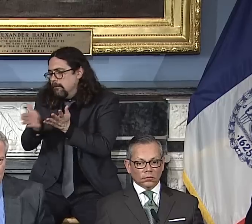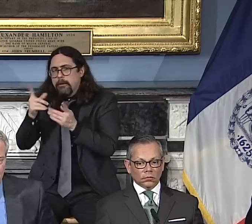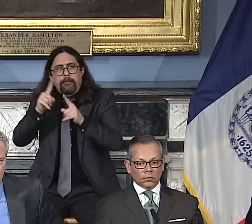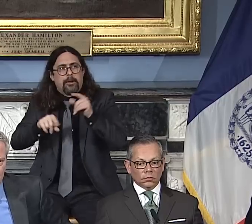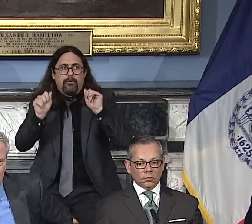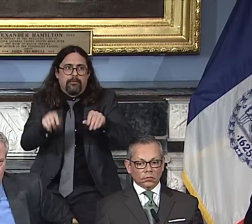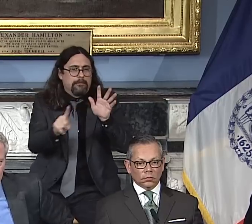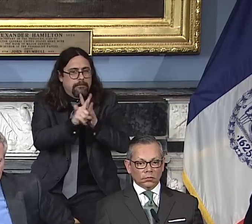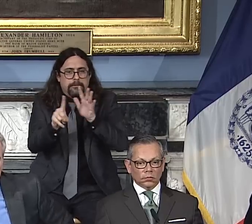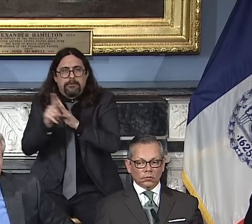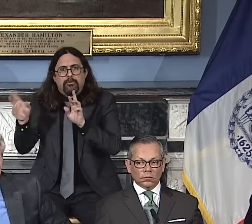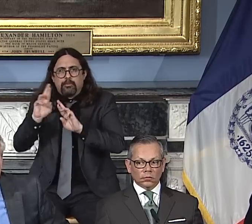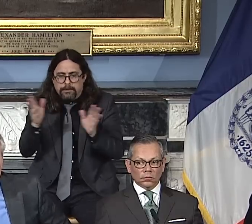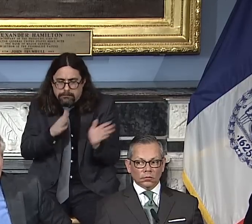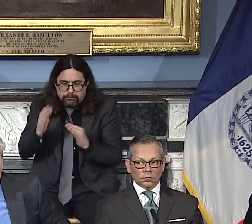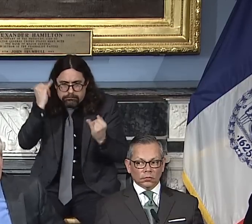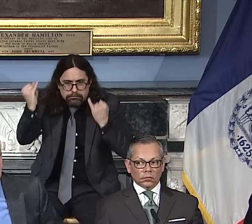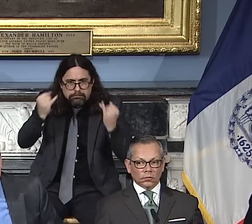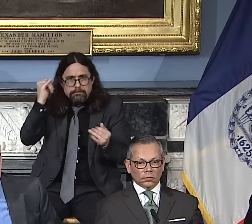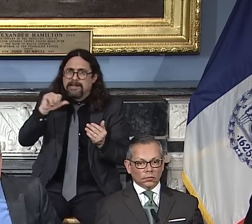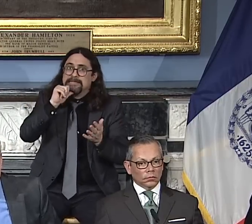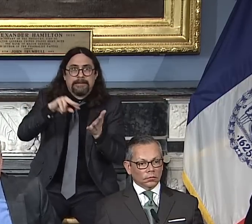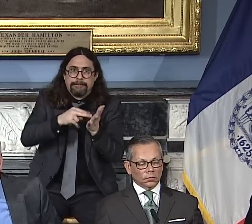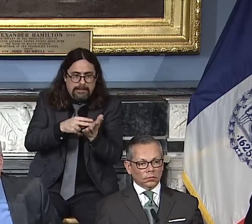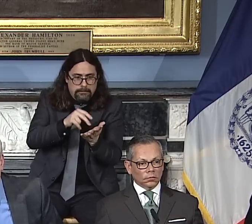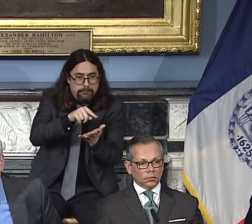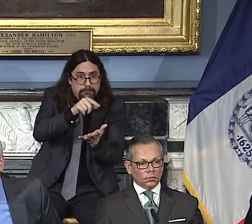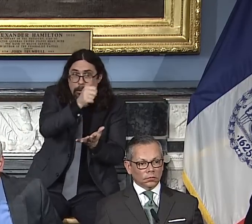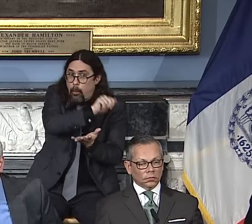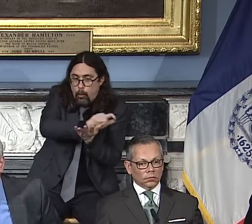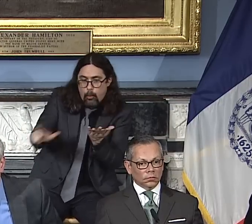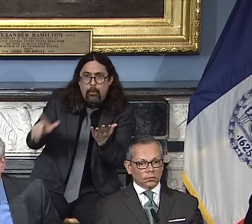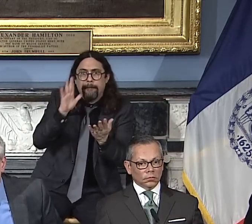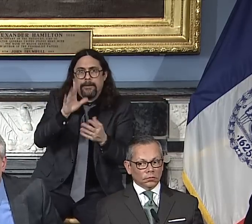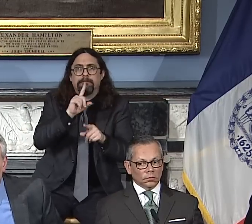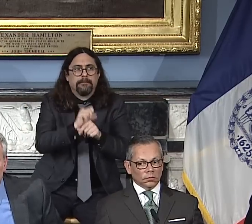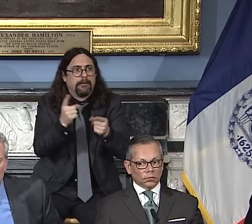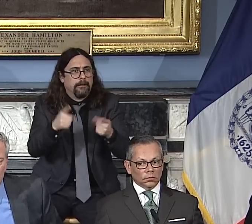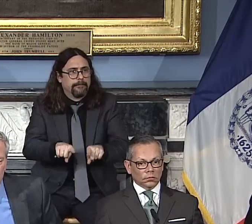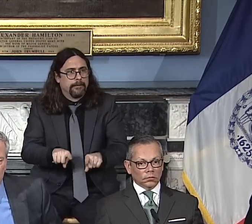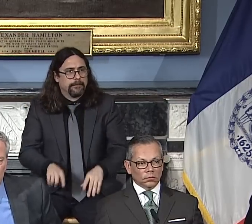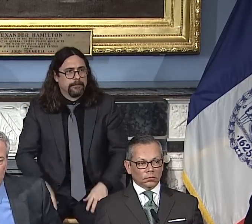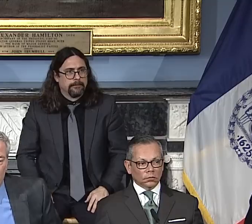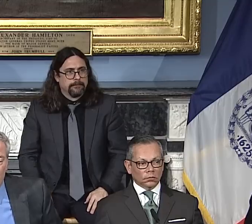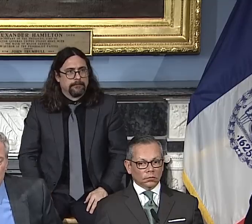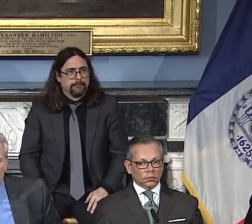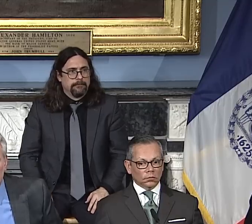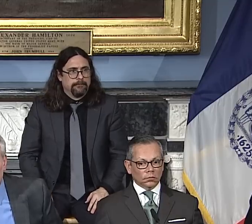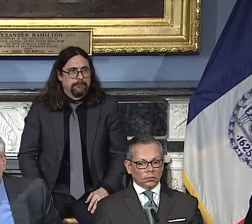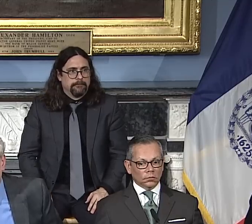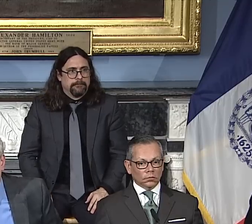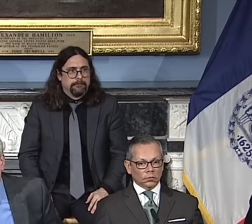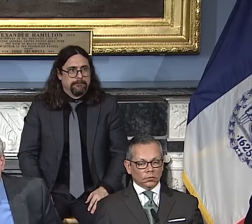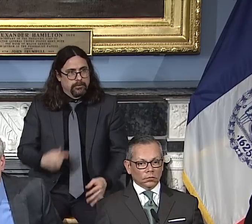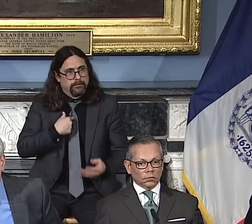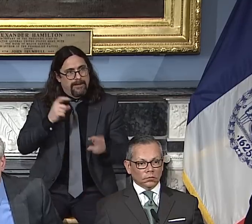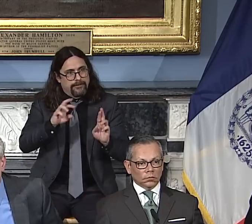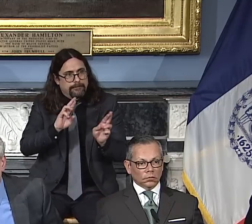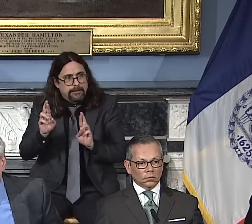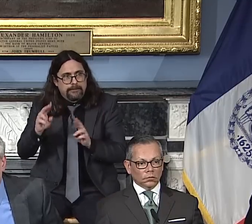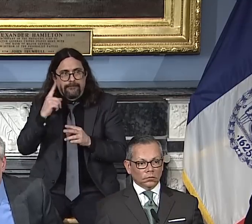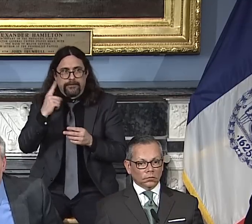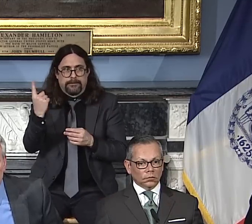one should mistake those scenarios for something that's actually happening or being authorized, first of all. To your question about the governor, absolutely. We all